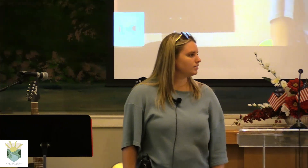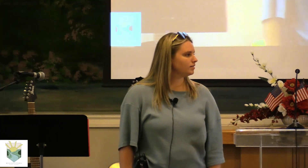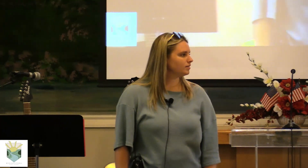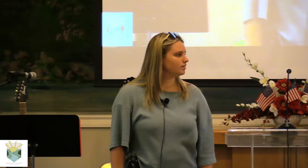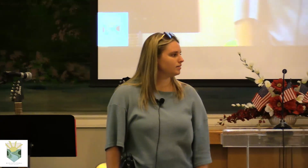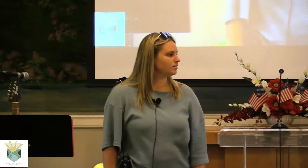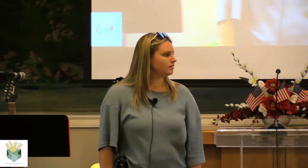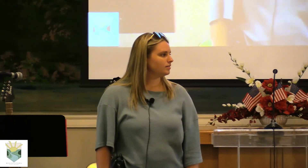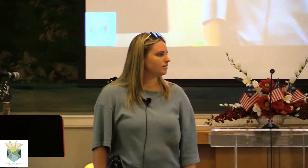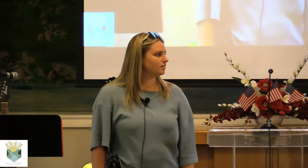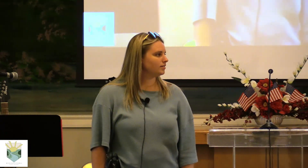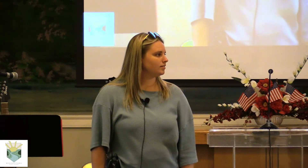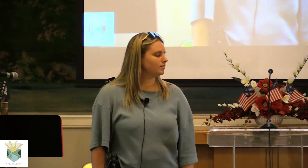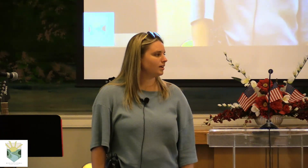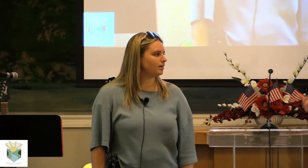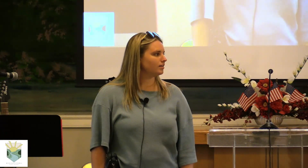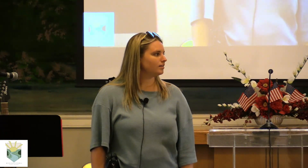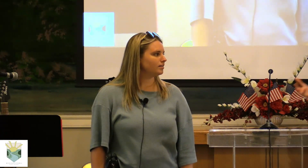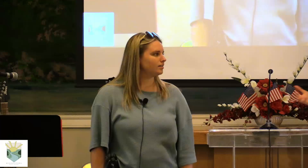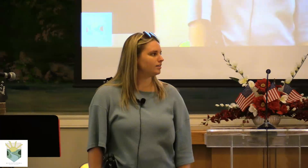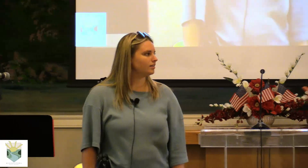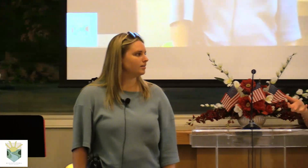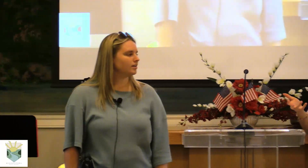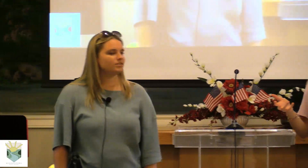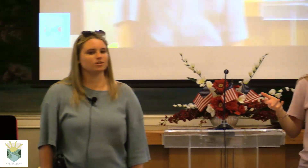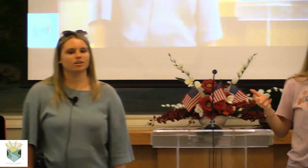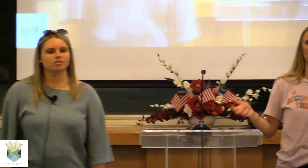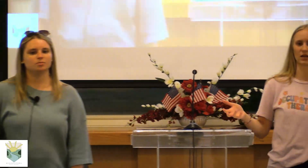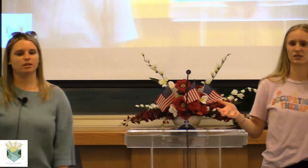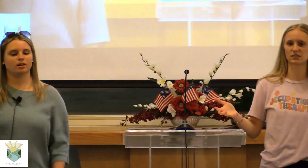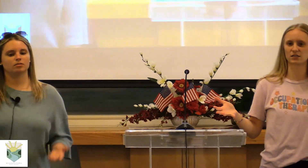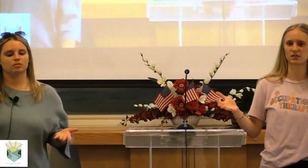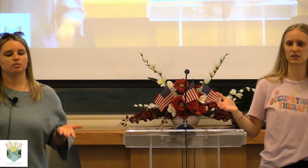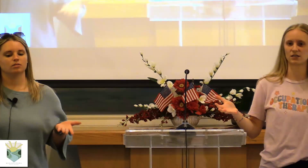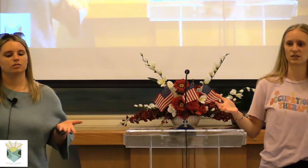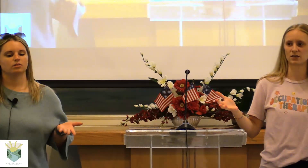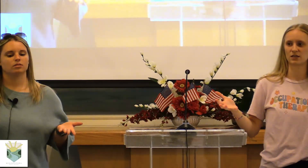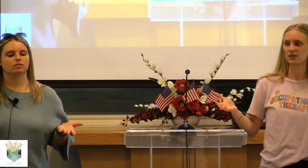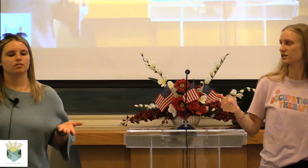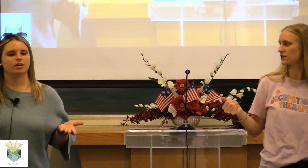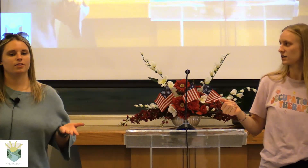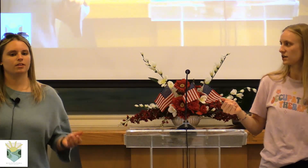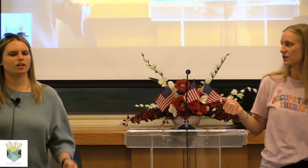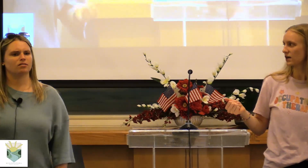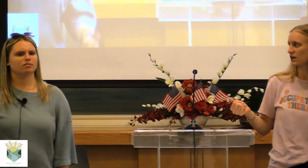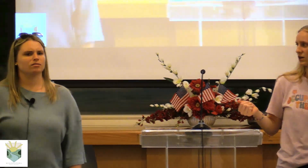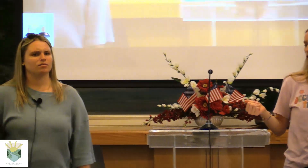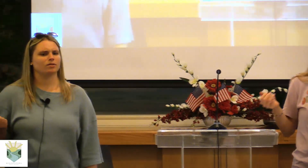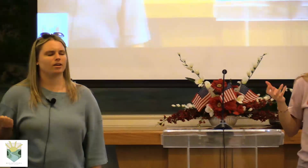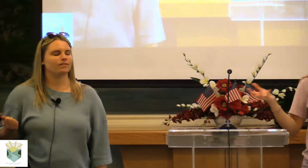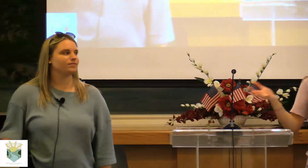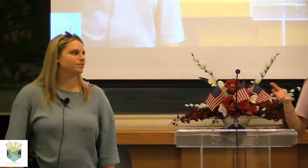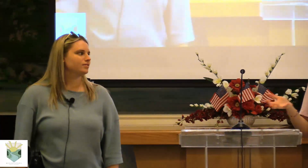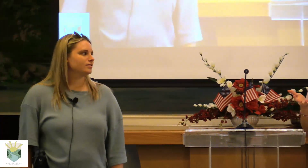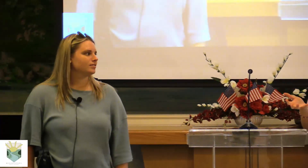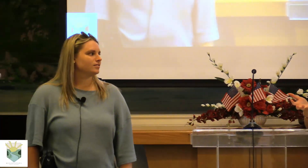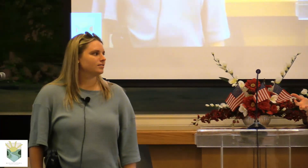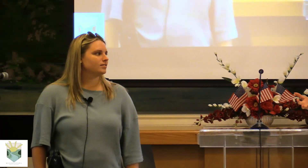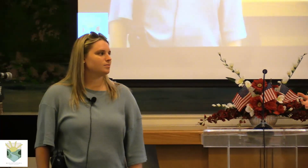what? Like, you know, that's Yeah. like two different completely. Because you could just be like, and they're like, Or okay. like, what? I don't understand. But Or if being